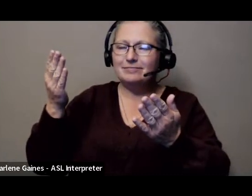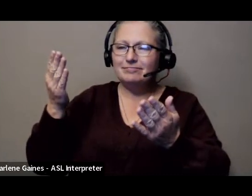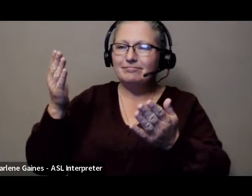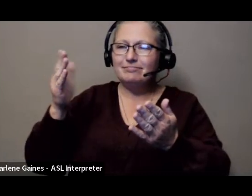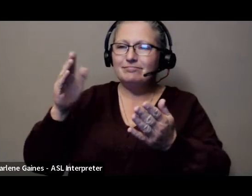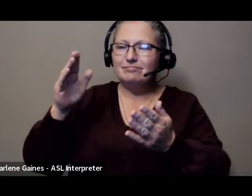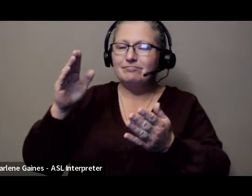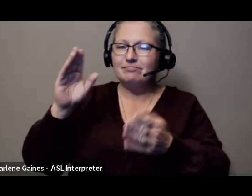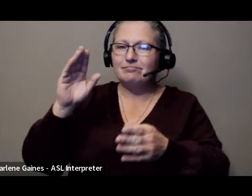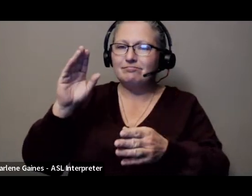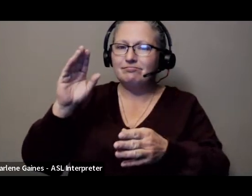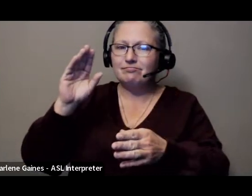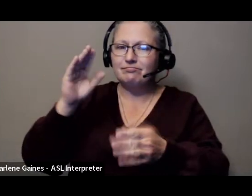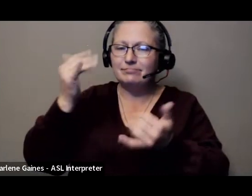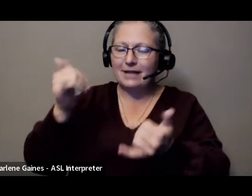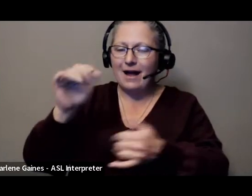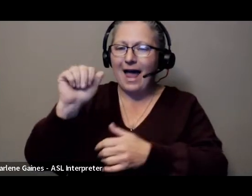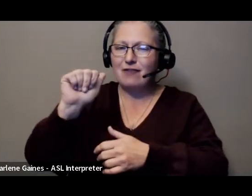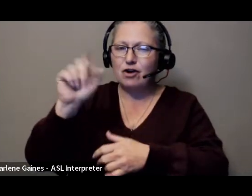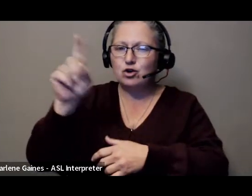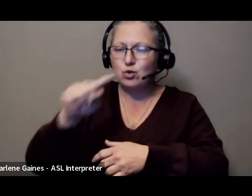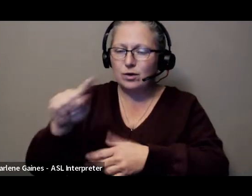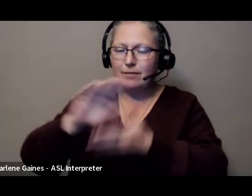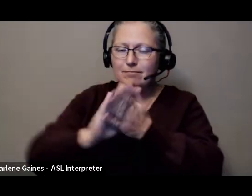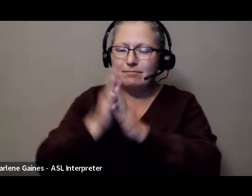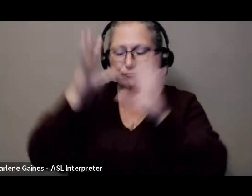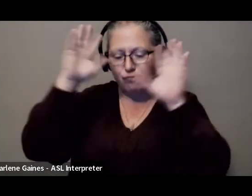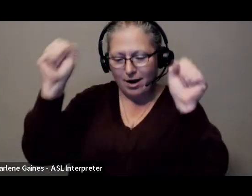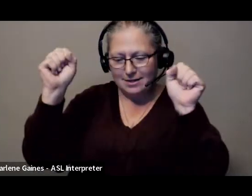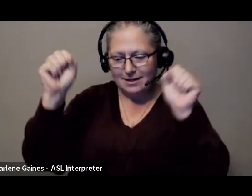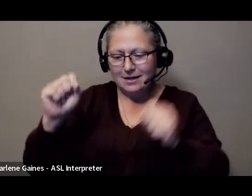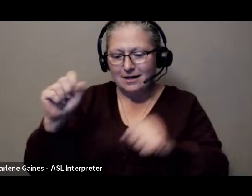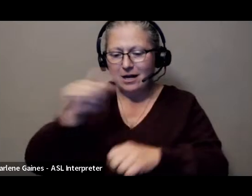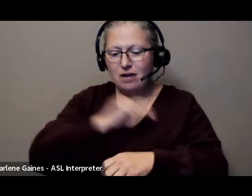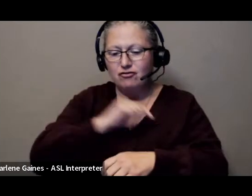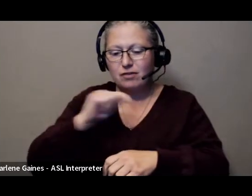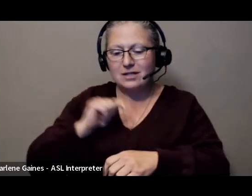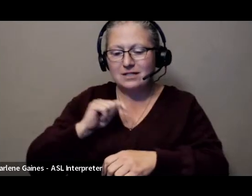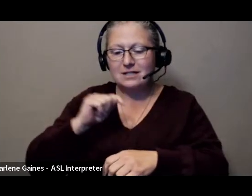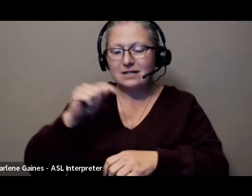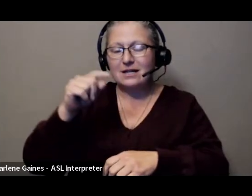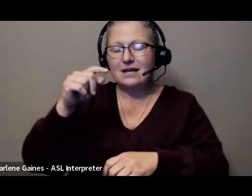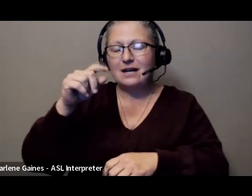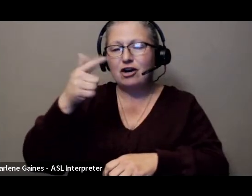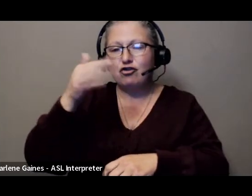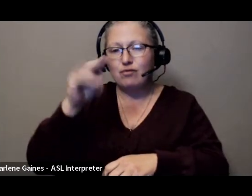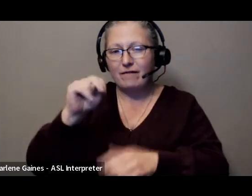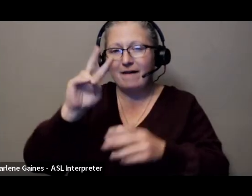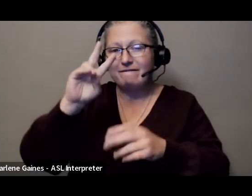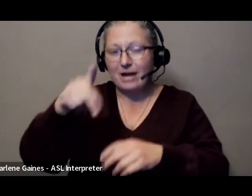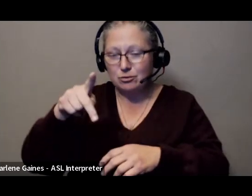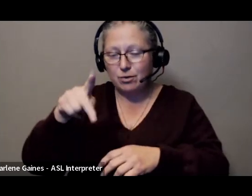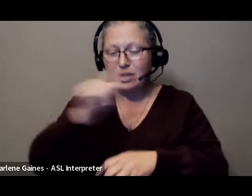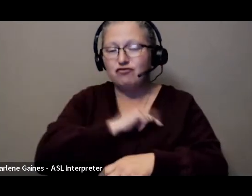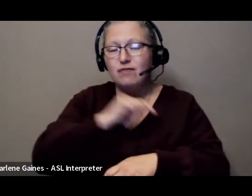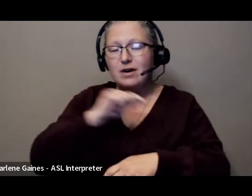install trustees Andrade Zuniga as president, trustee Griffin as vice president, and